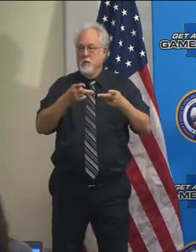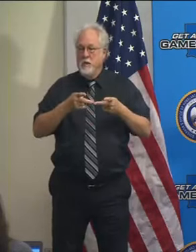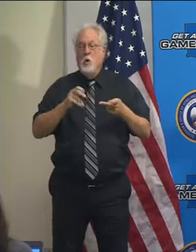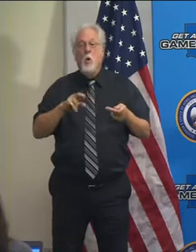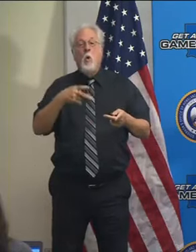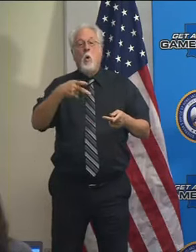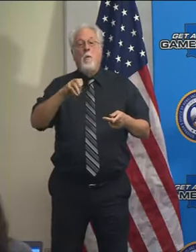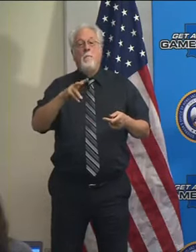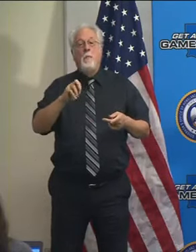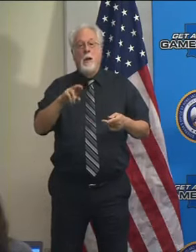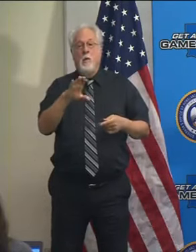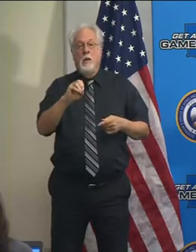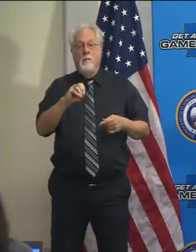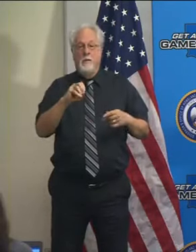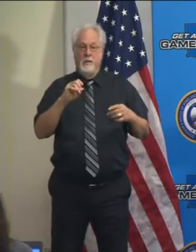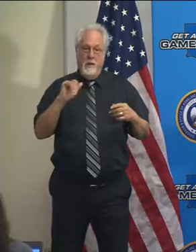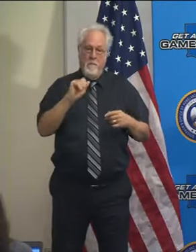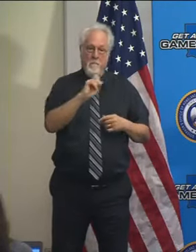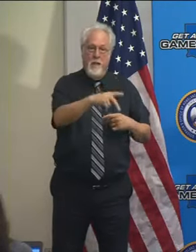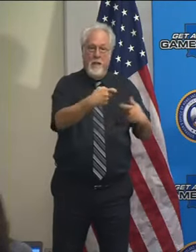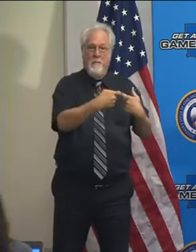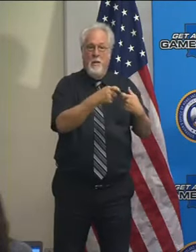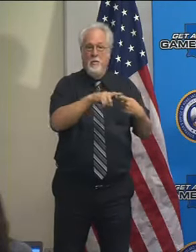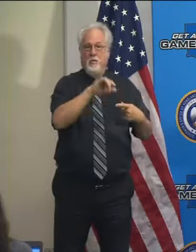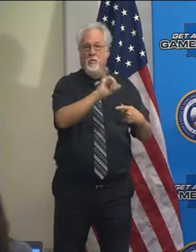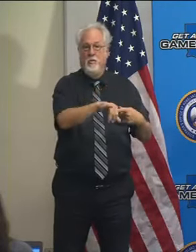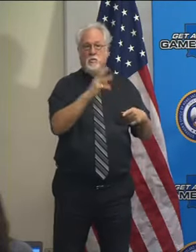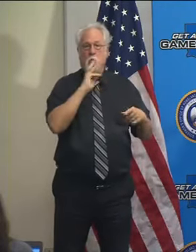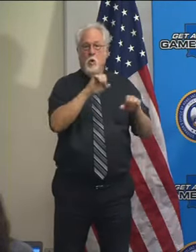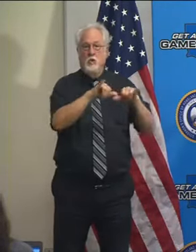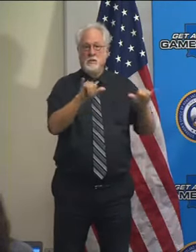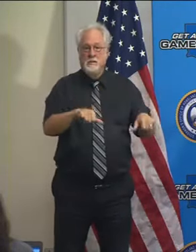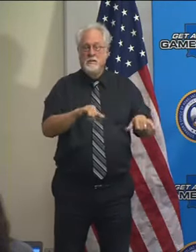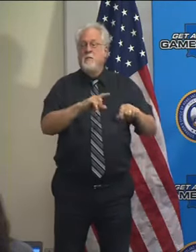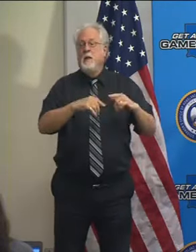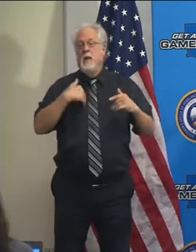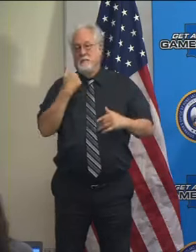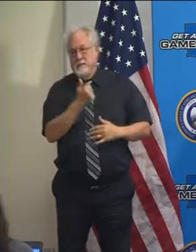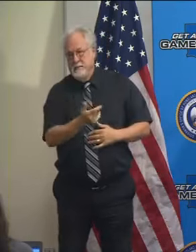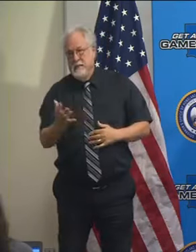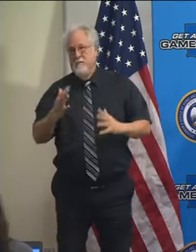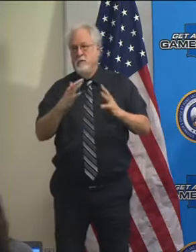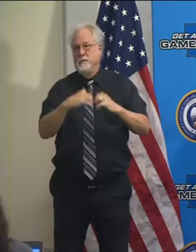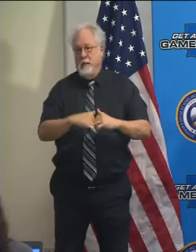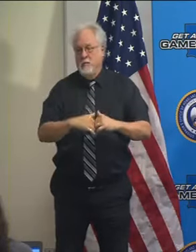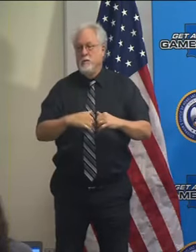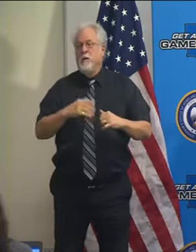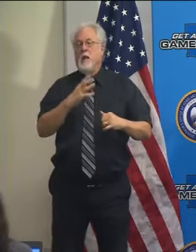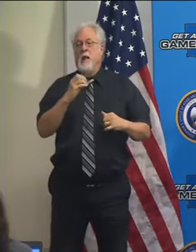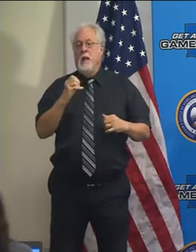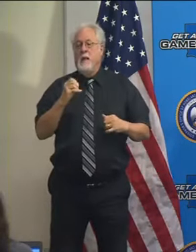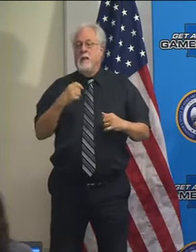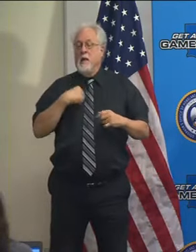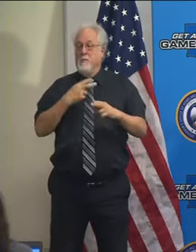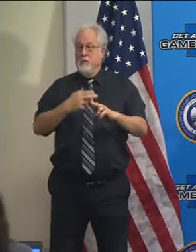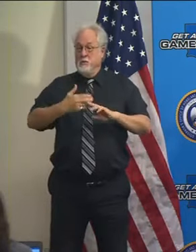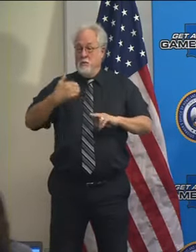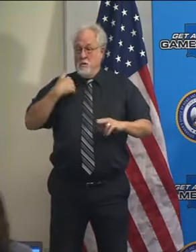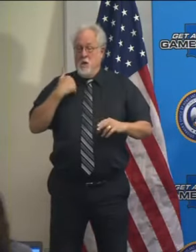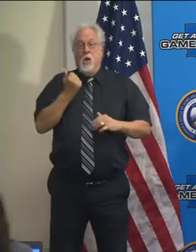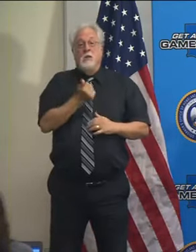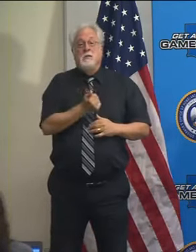power companies are restoring power to those water systems. But we still have a number of them who are down, and as I've mentioned previously, a